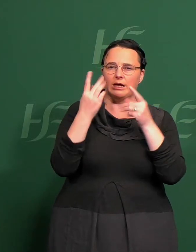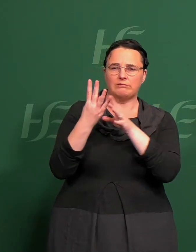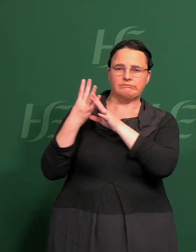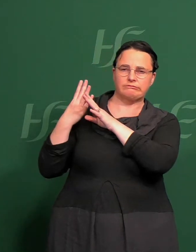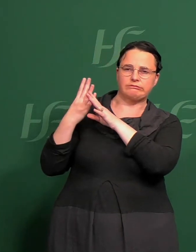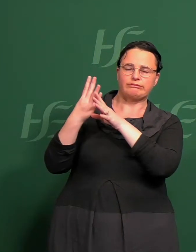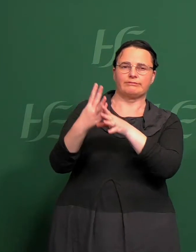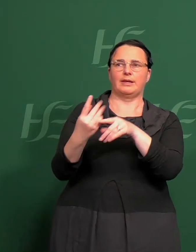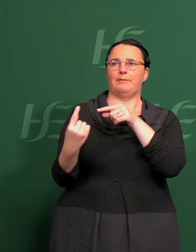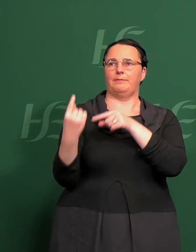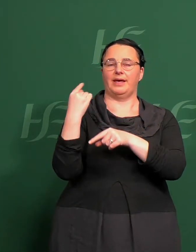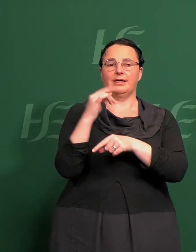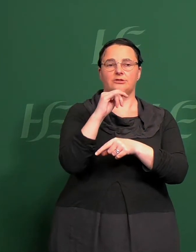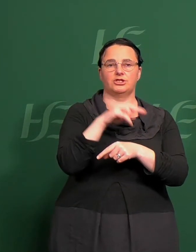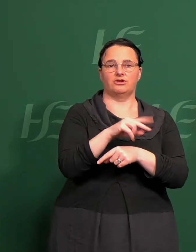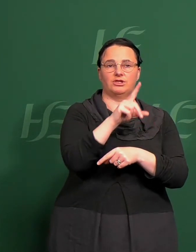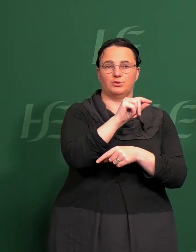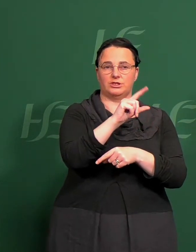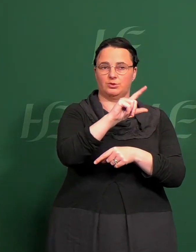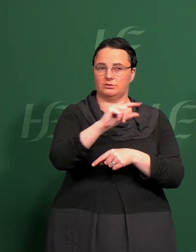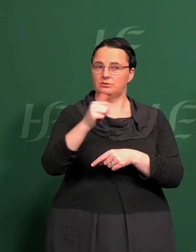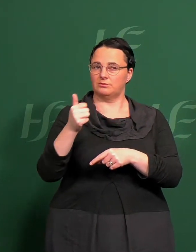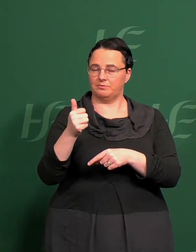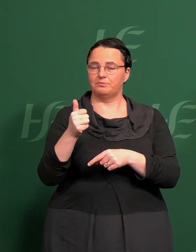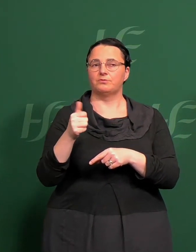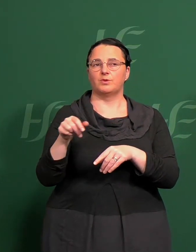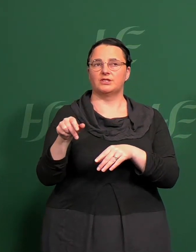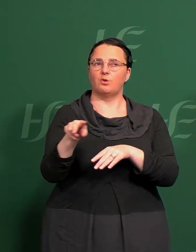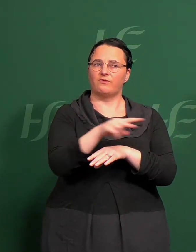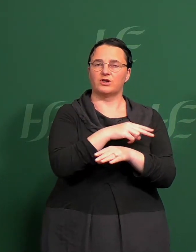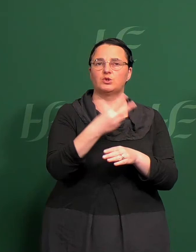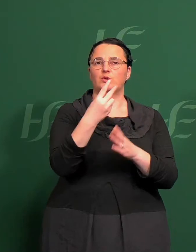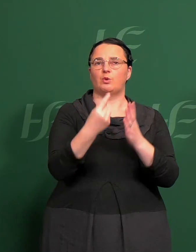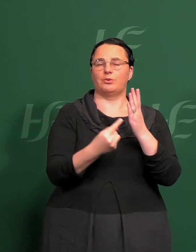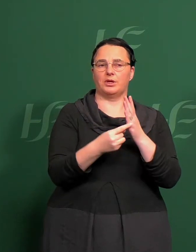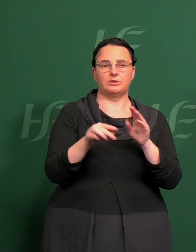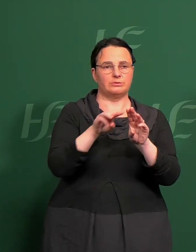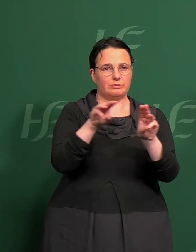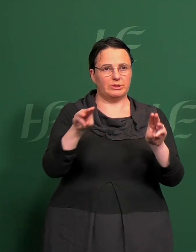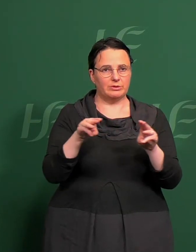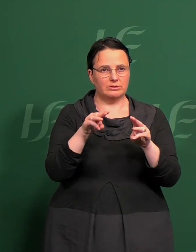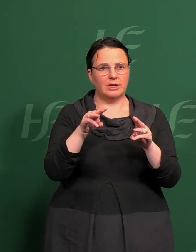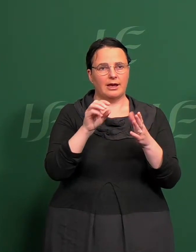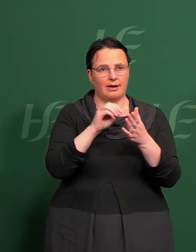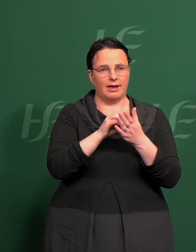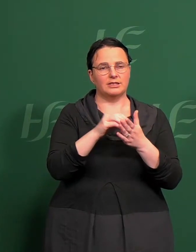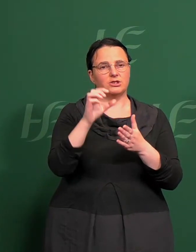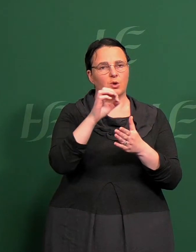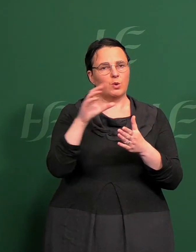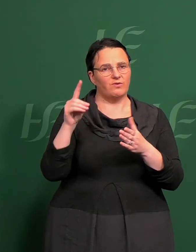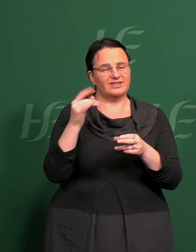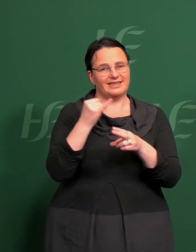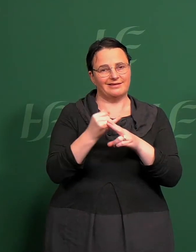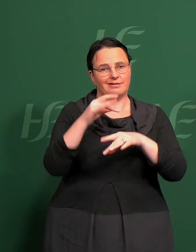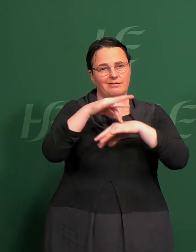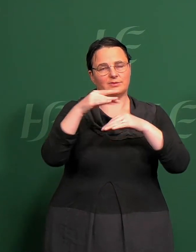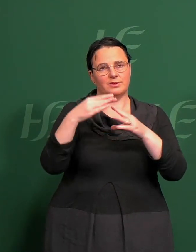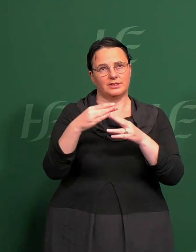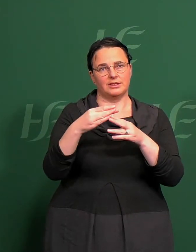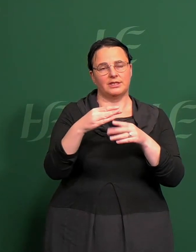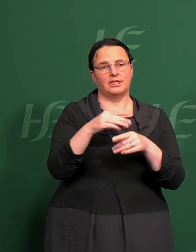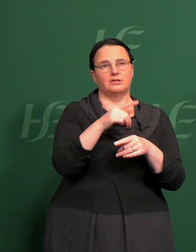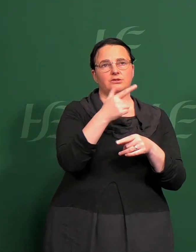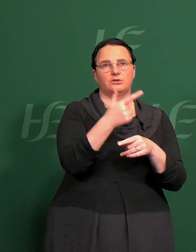January 2021. And we had over 2,000 people, COVID positive patients in hospital and